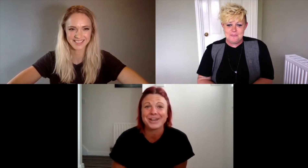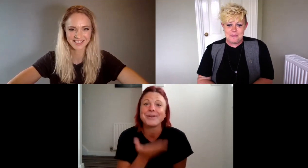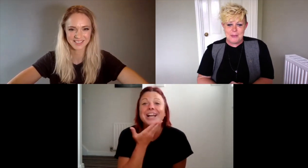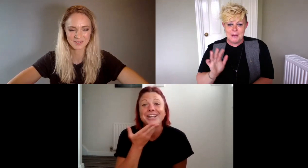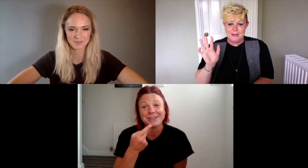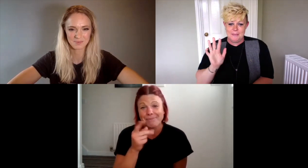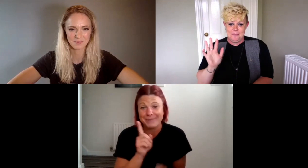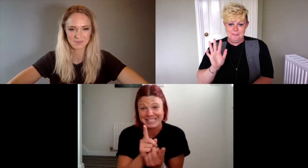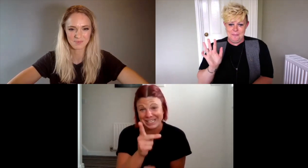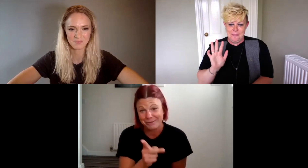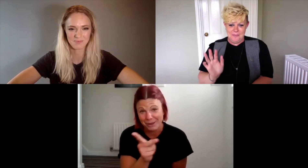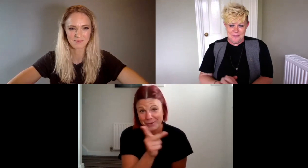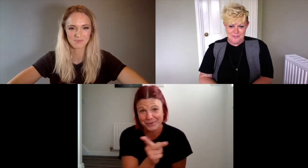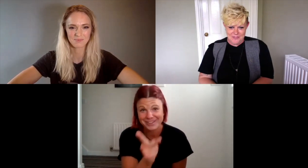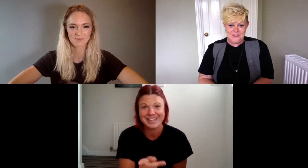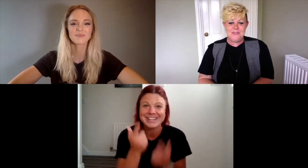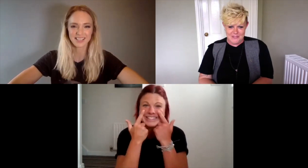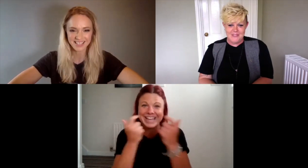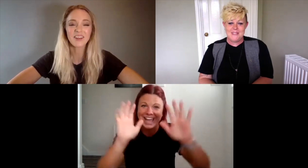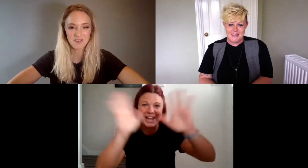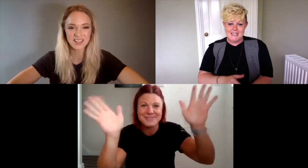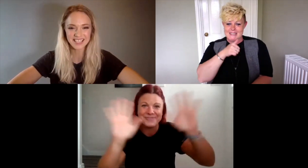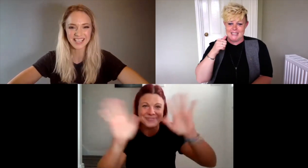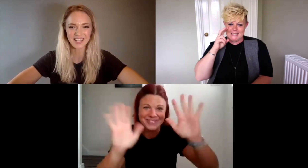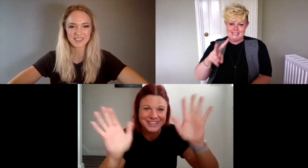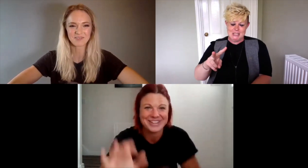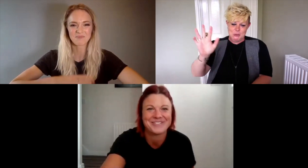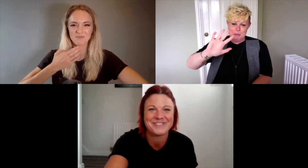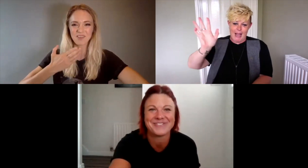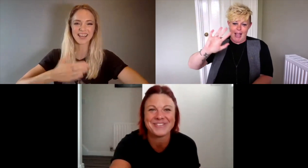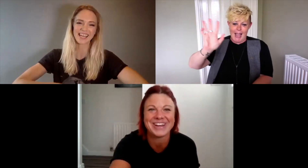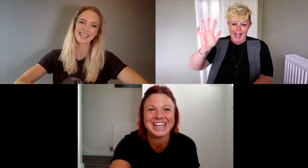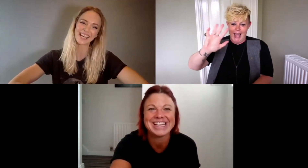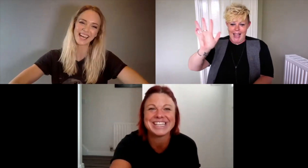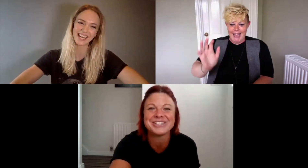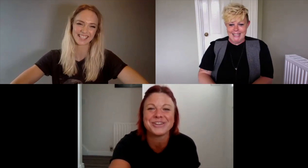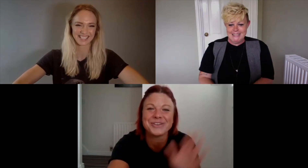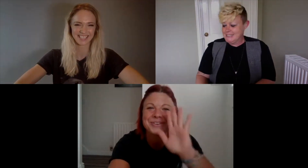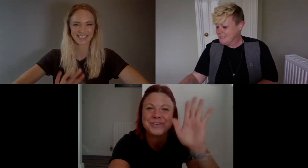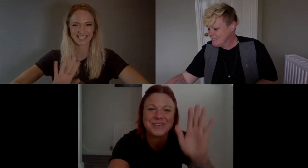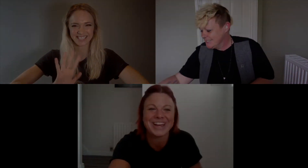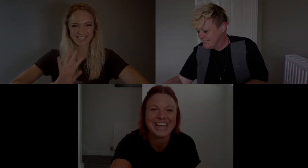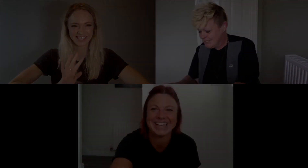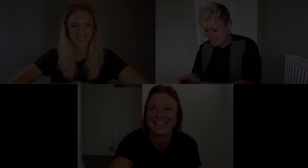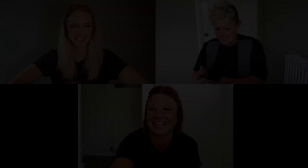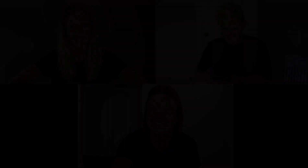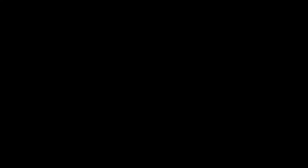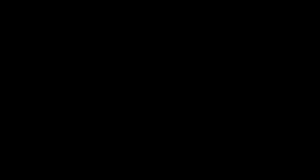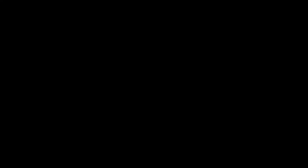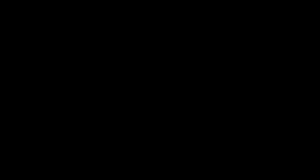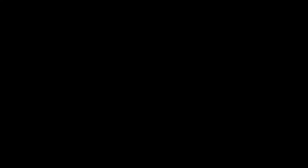there. So lovely meeting you both. Take care. Thank you. Bye. Bye. See you soon. Bye.